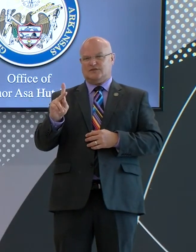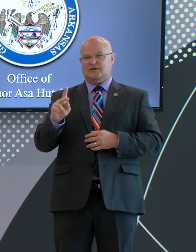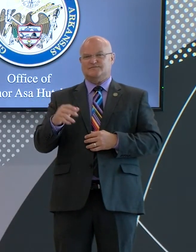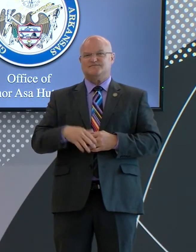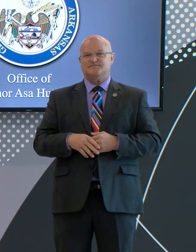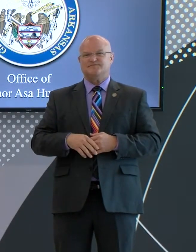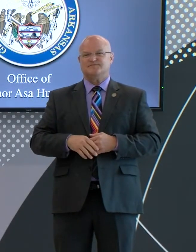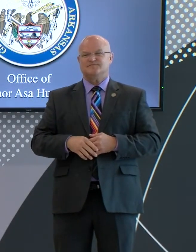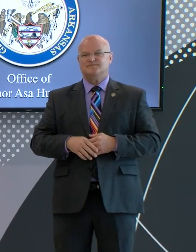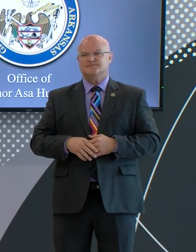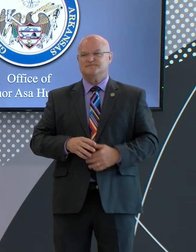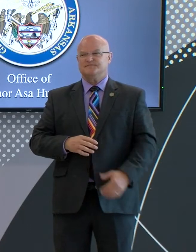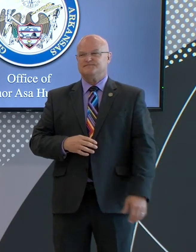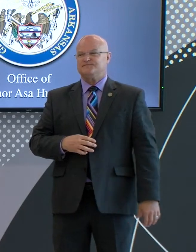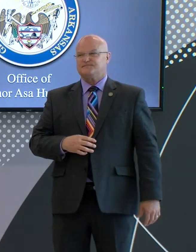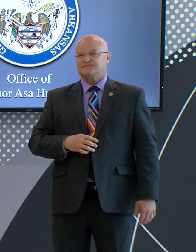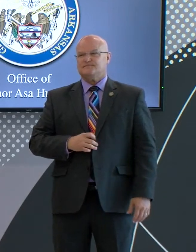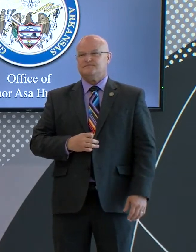well.